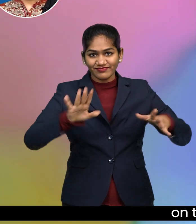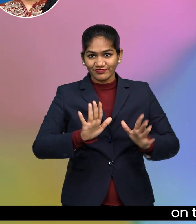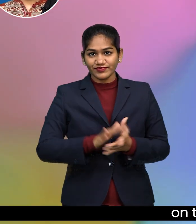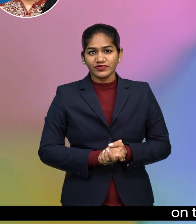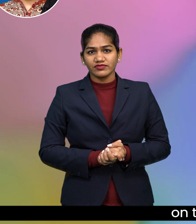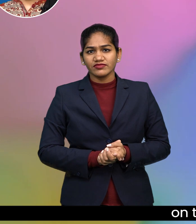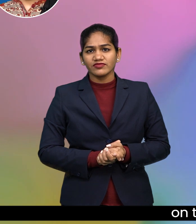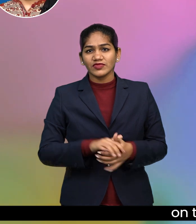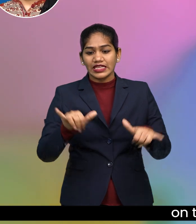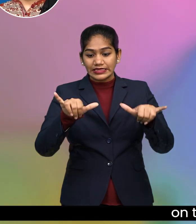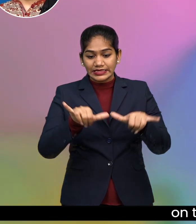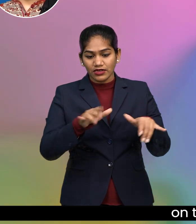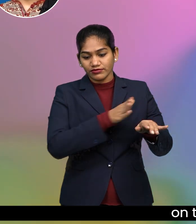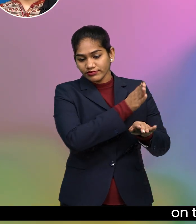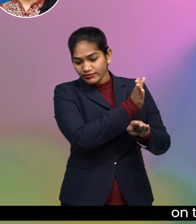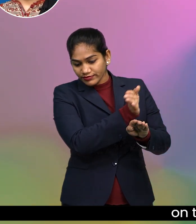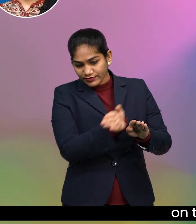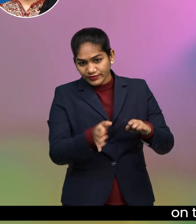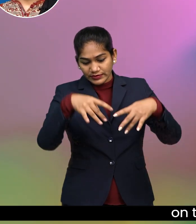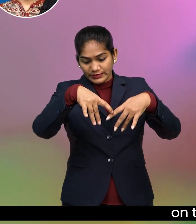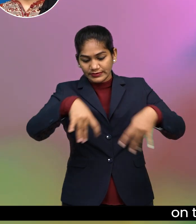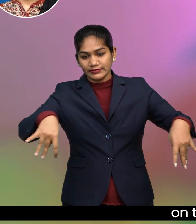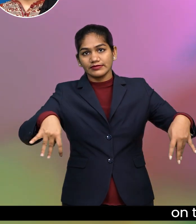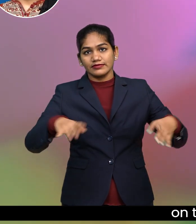on touching the ground.